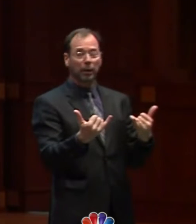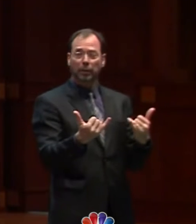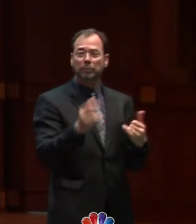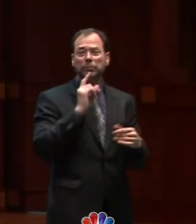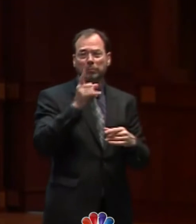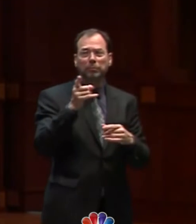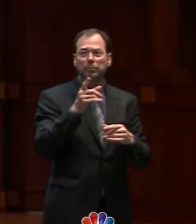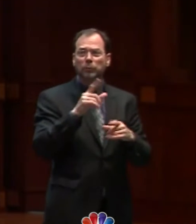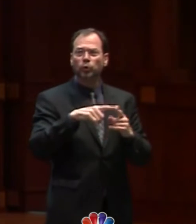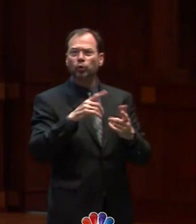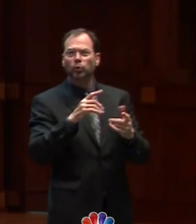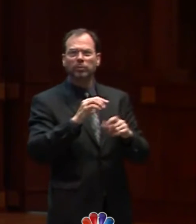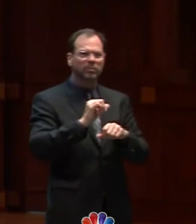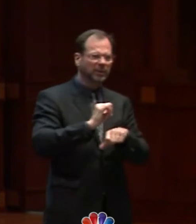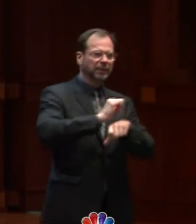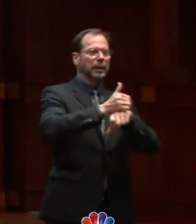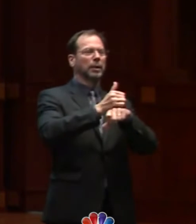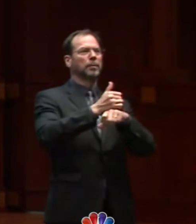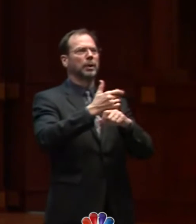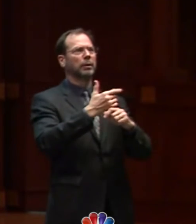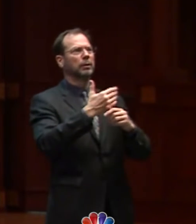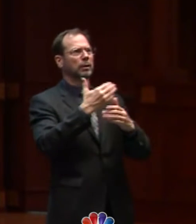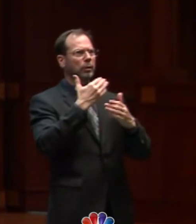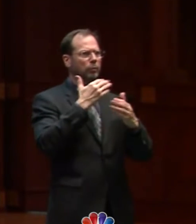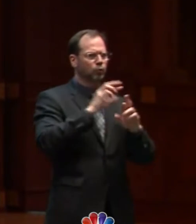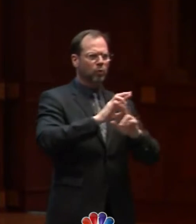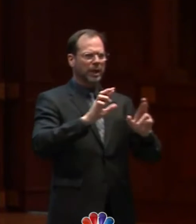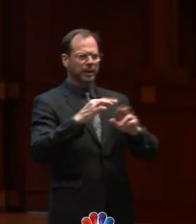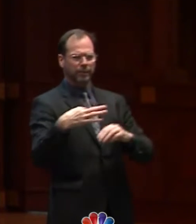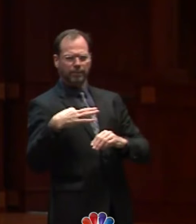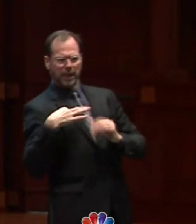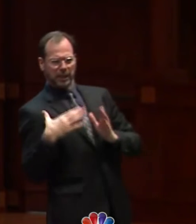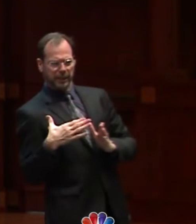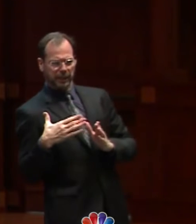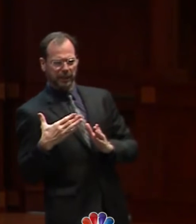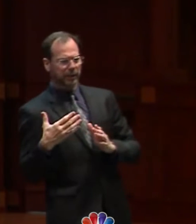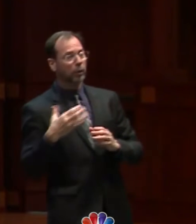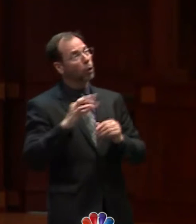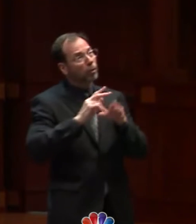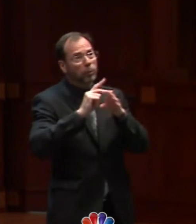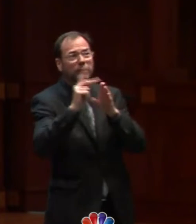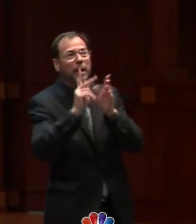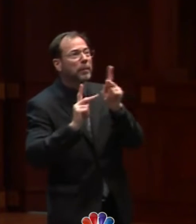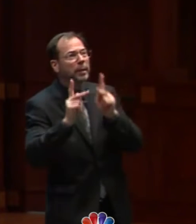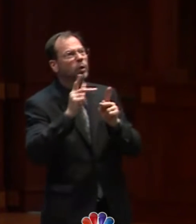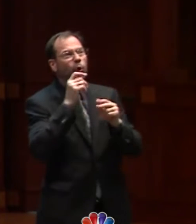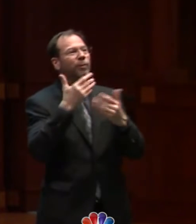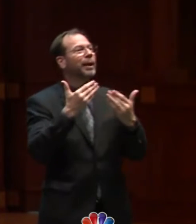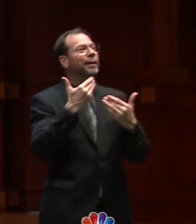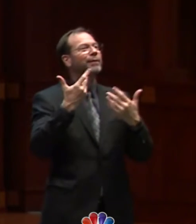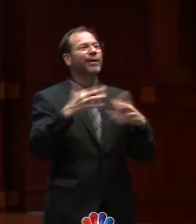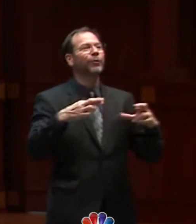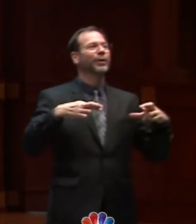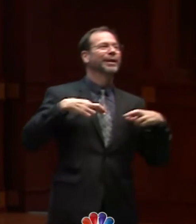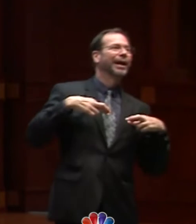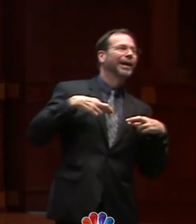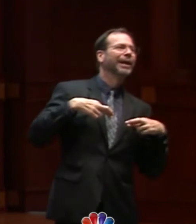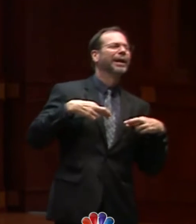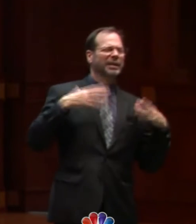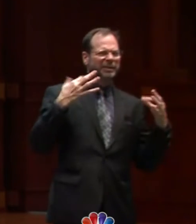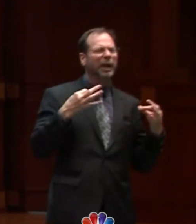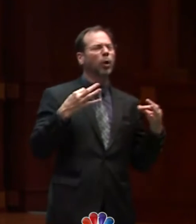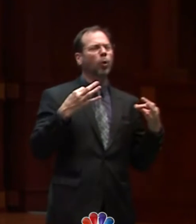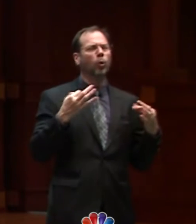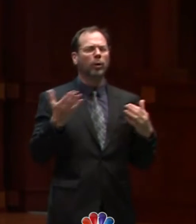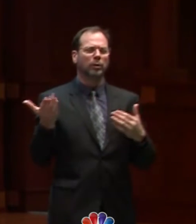fact, developing a very, very robust pipeline of volunteers or professionals that just retired for whatever reason, you know, and decided